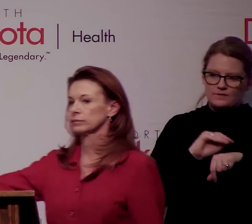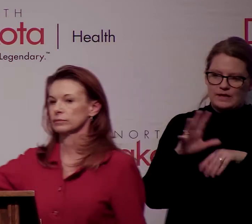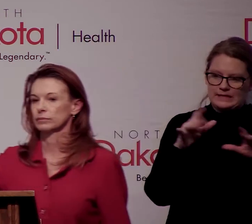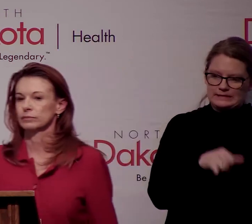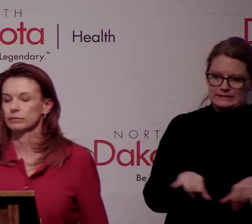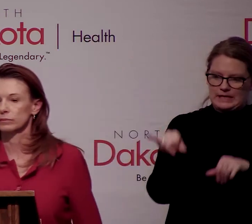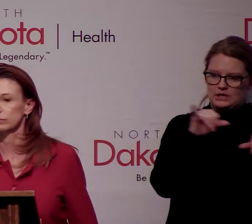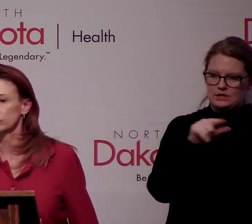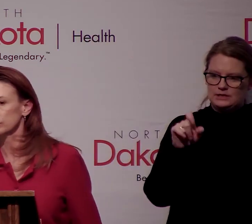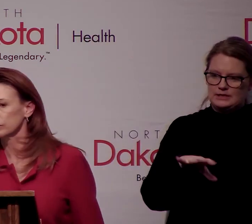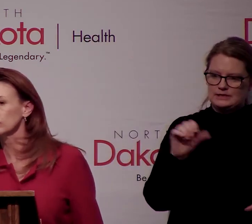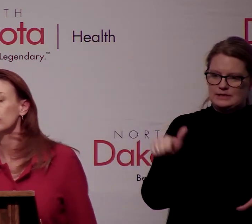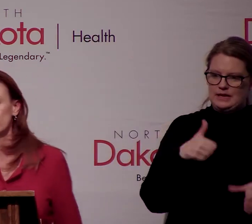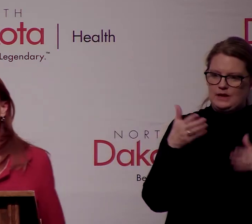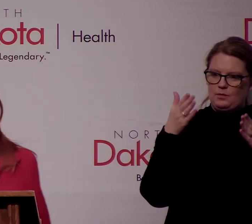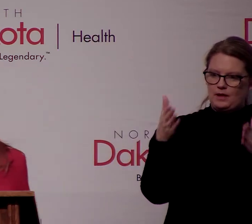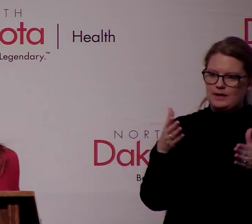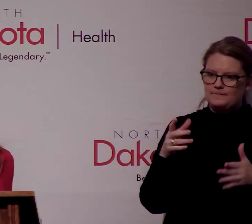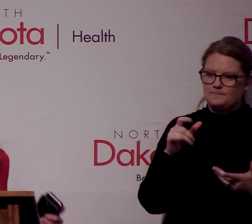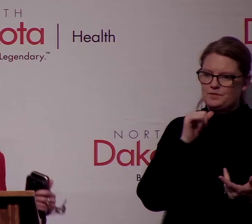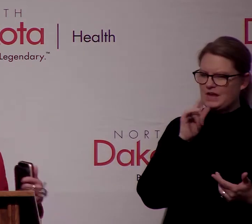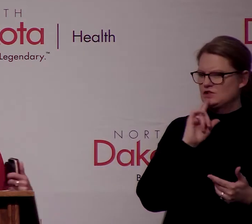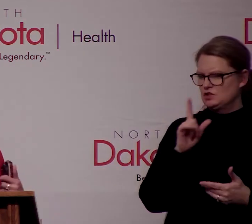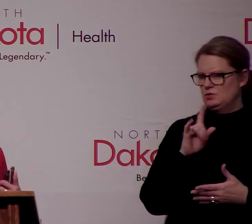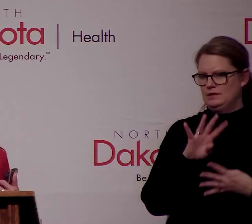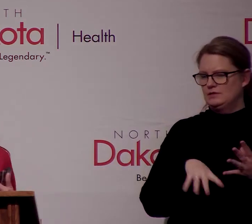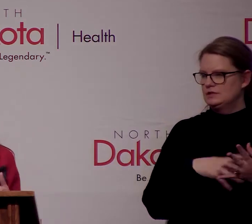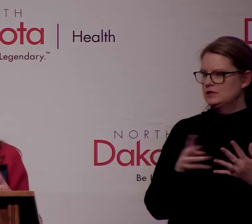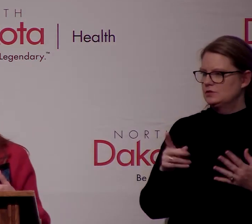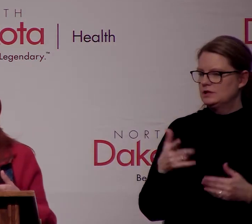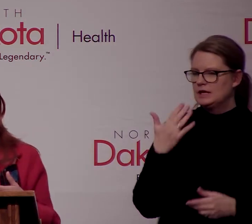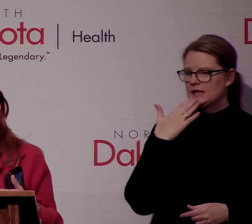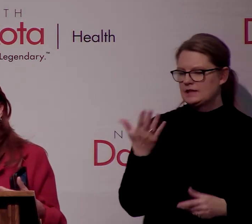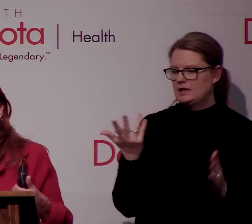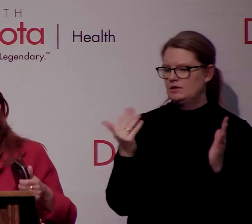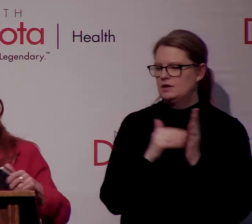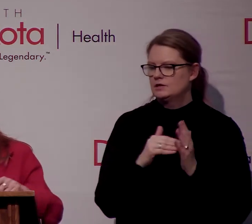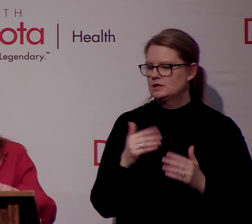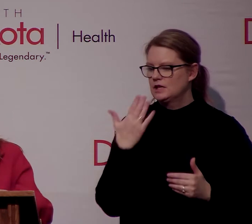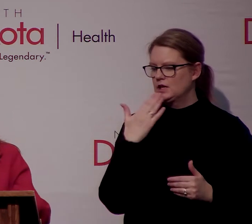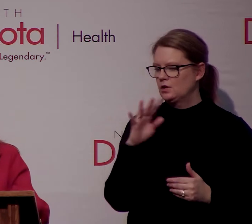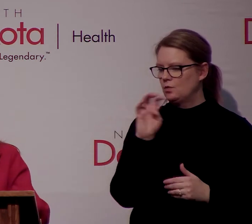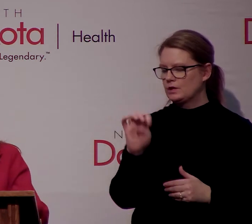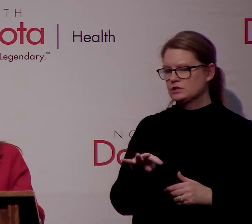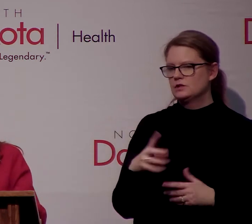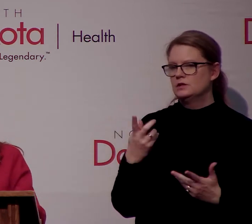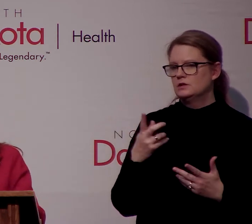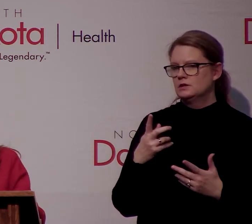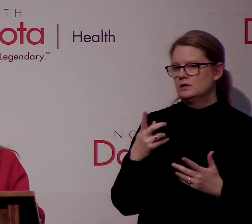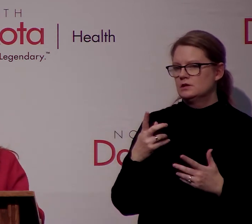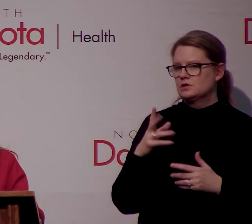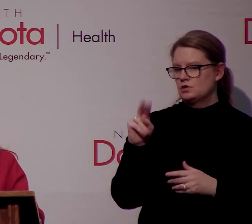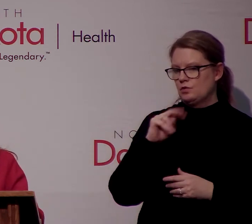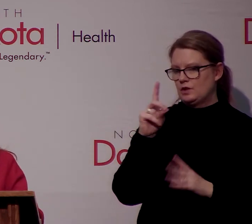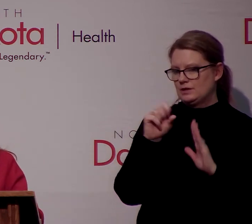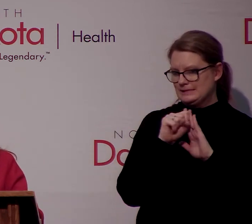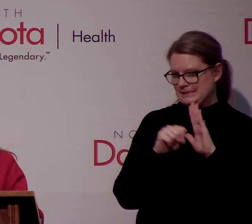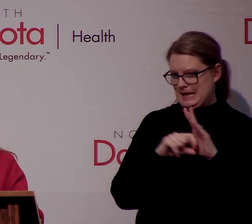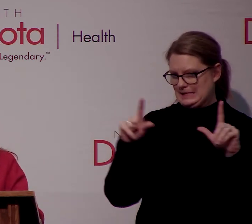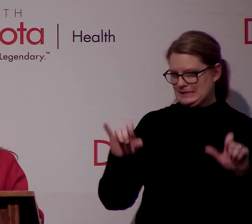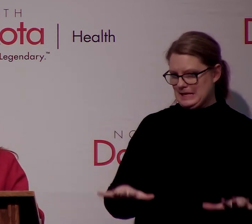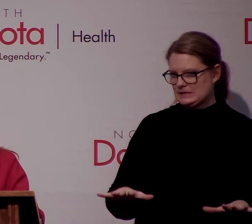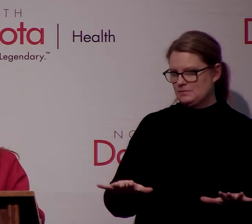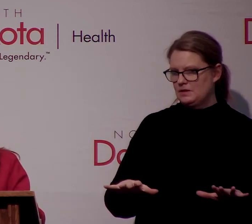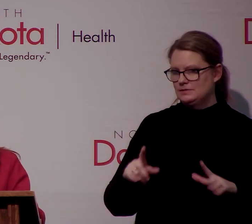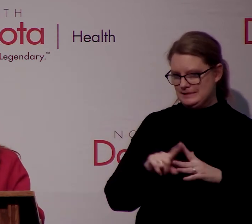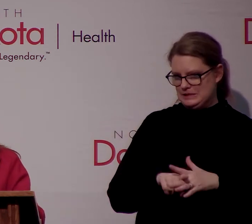standardized testing in any way? I'm not sure when they were scheduled. Thank you. Again, good question. So the window for North Dakota state assessments